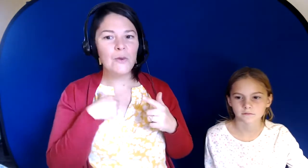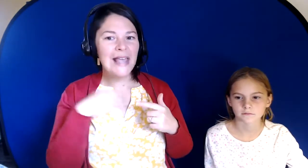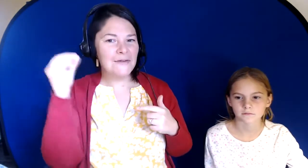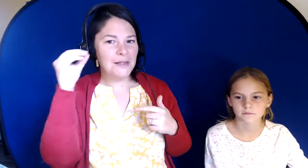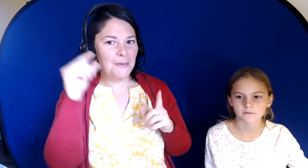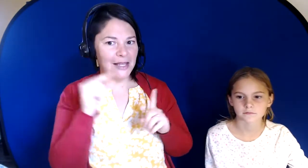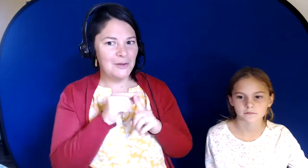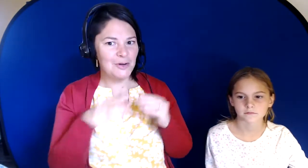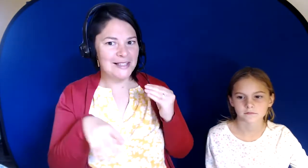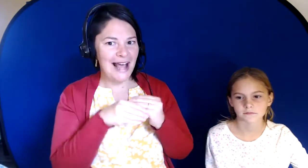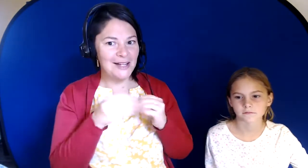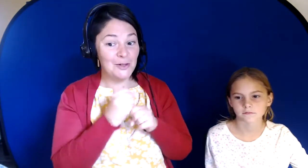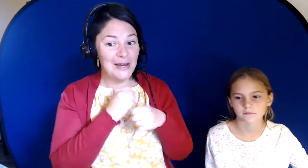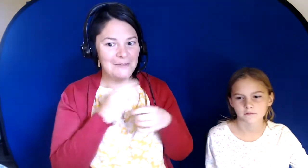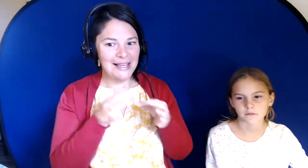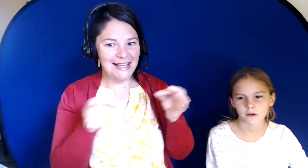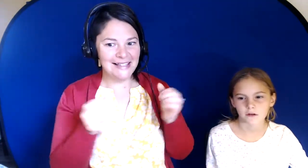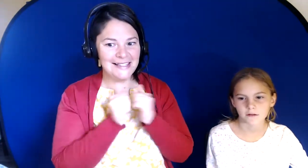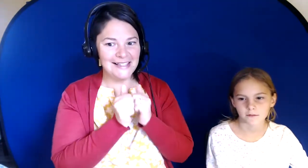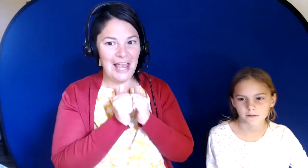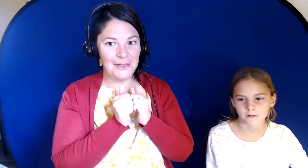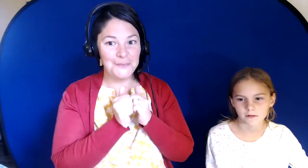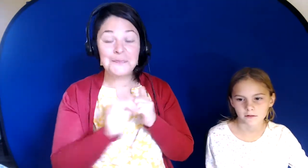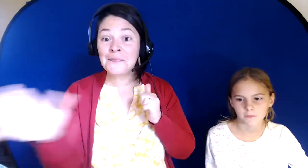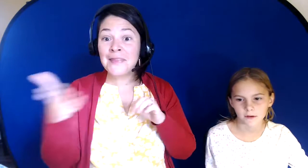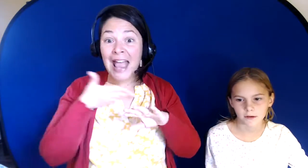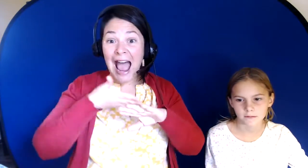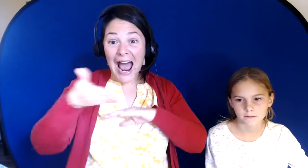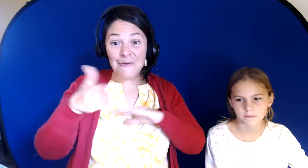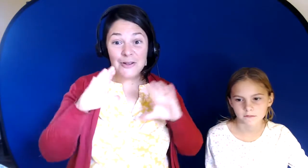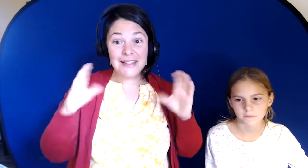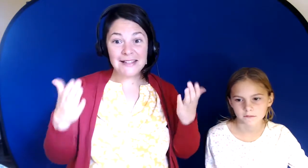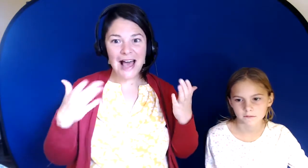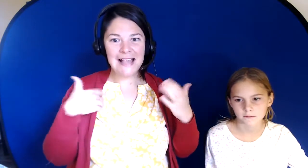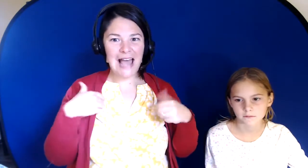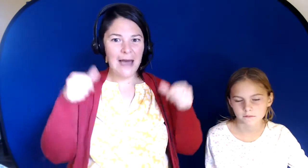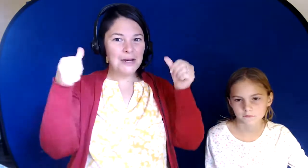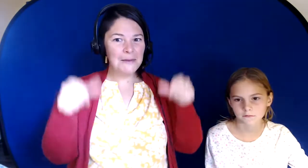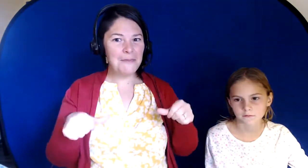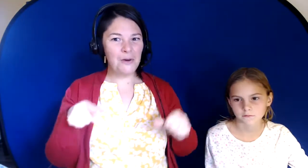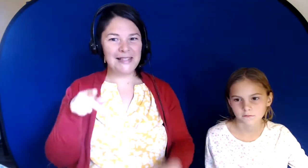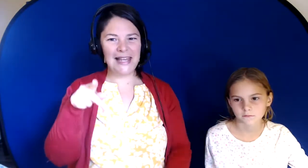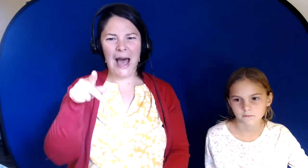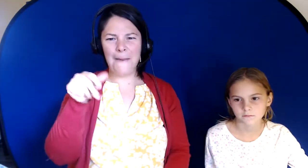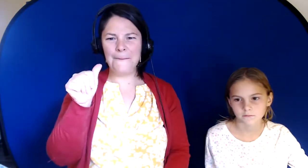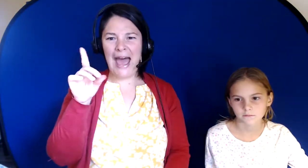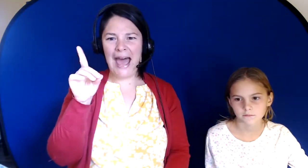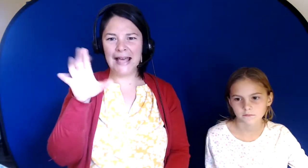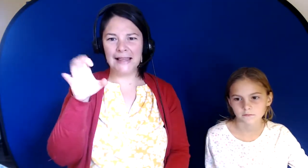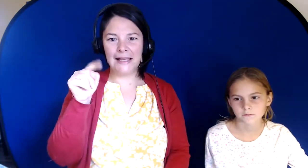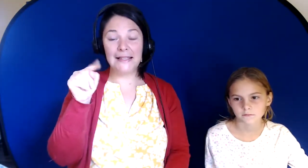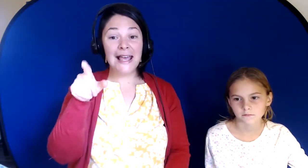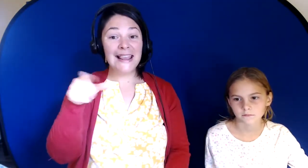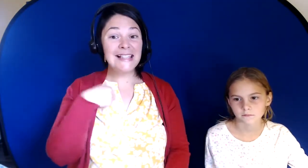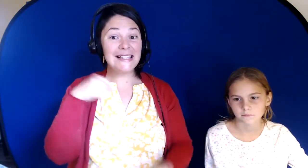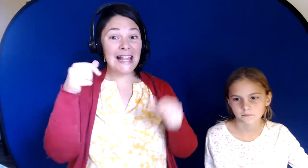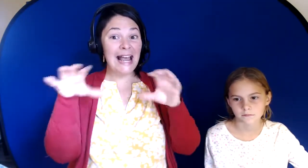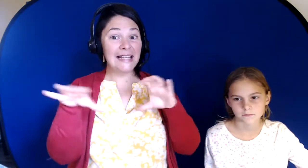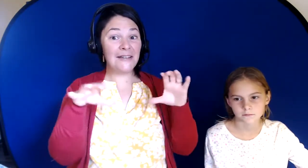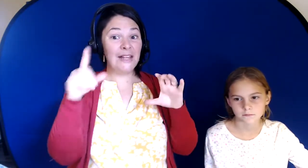some opinion words added so we can make sentences together. After this class, I'm going to be posting a Padlet. This is an activity where